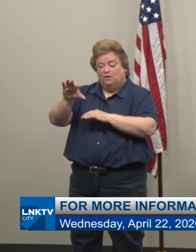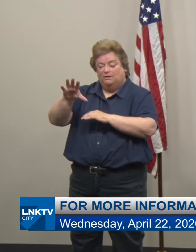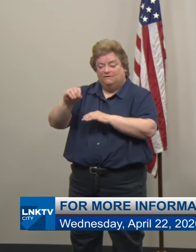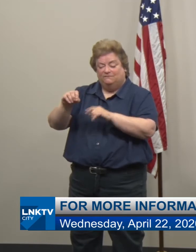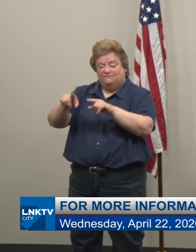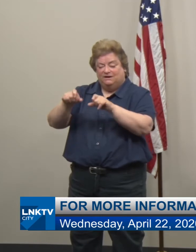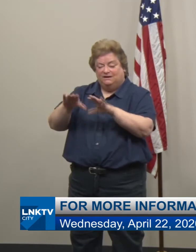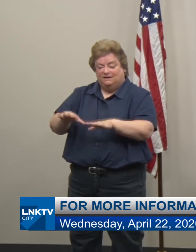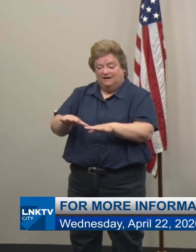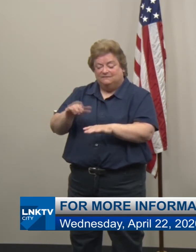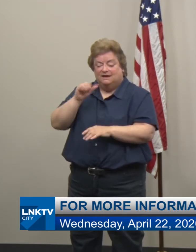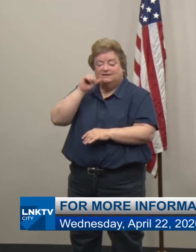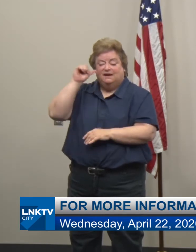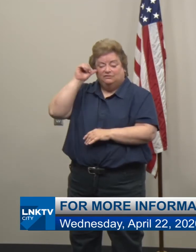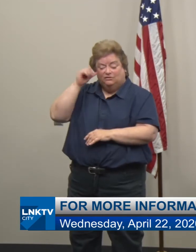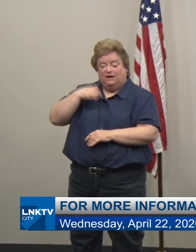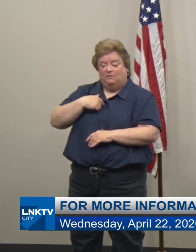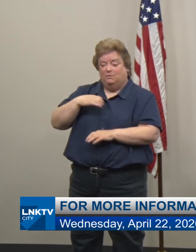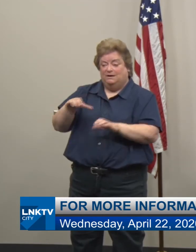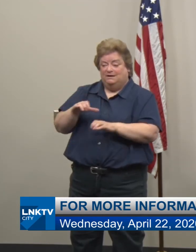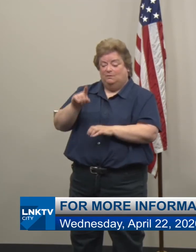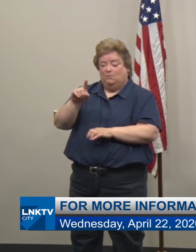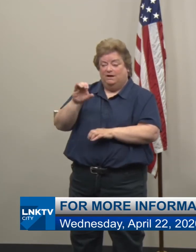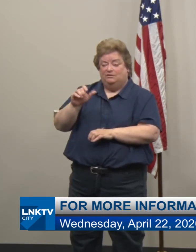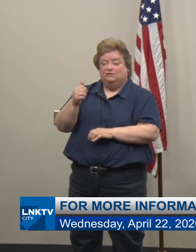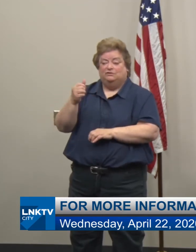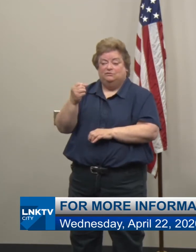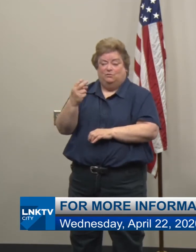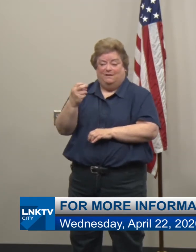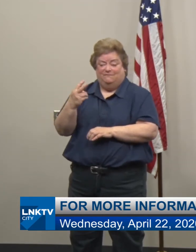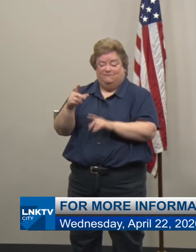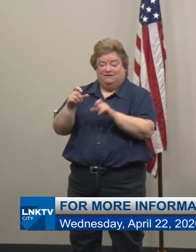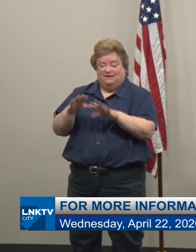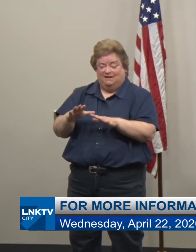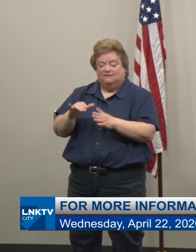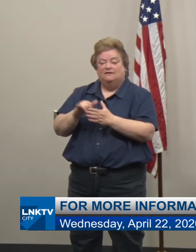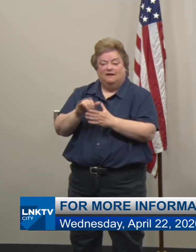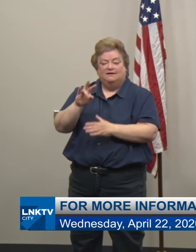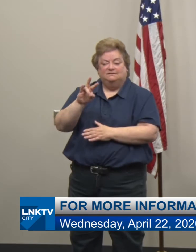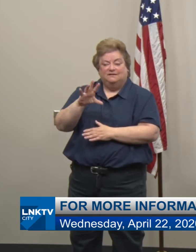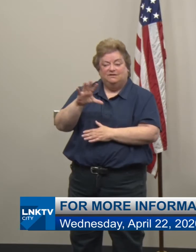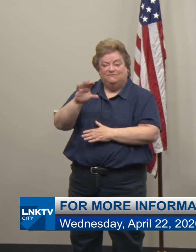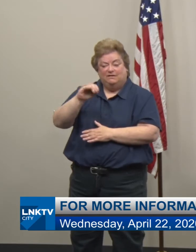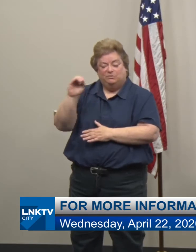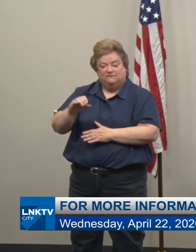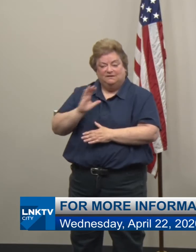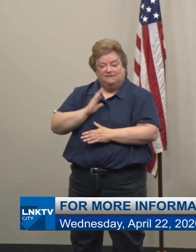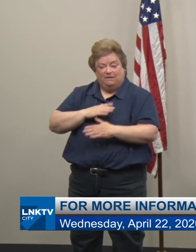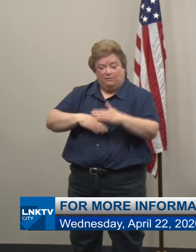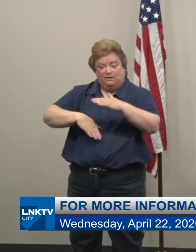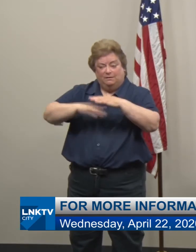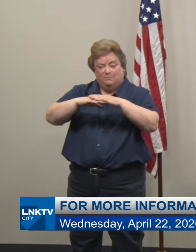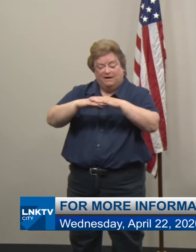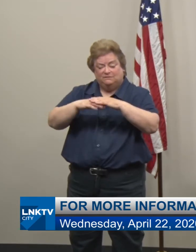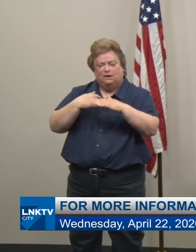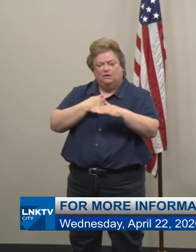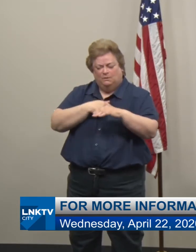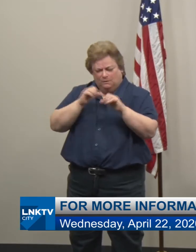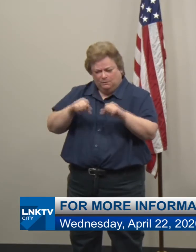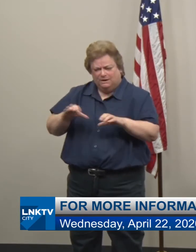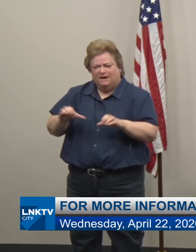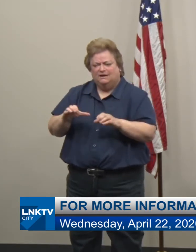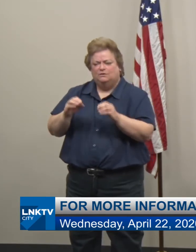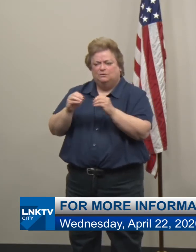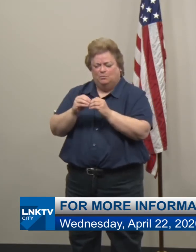we completed 112 tests. That's about 75% of our capacity, so we can do more. We're on the